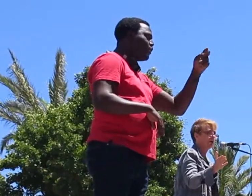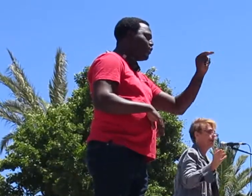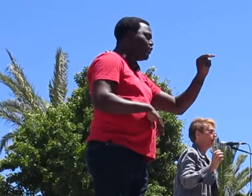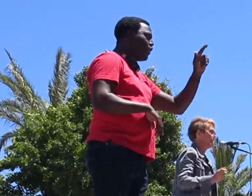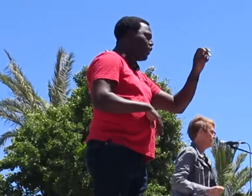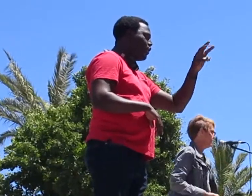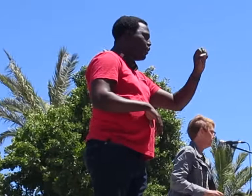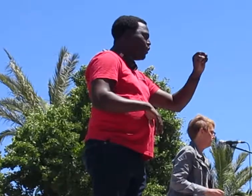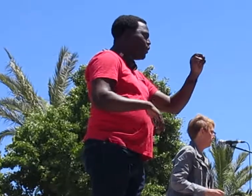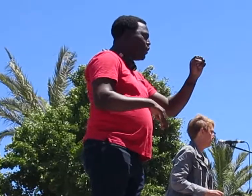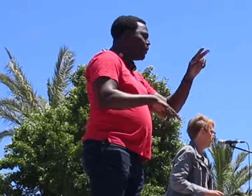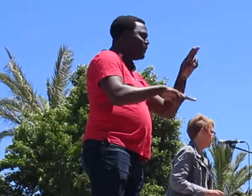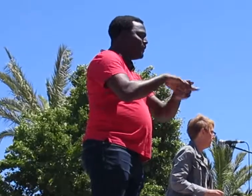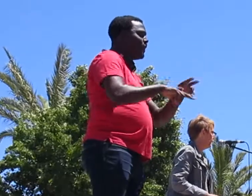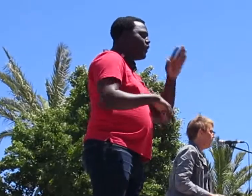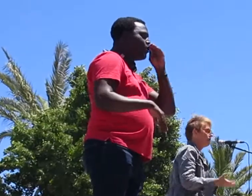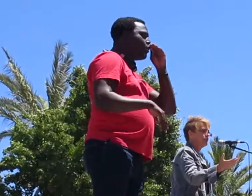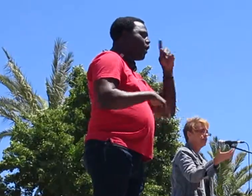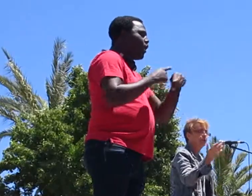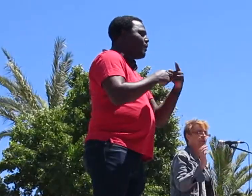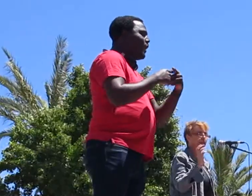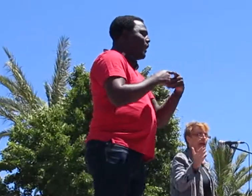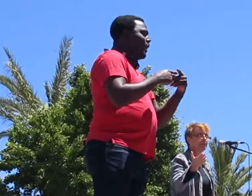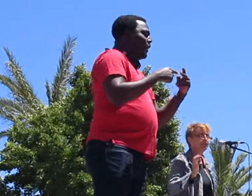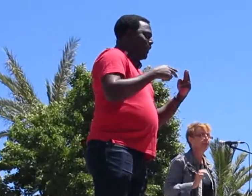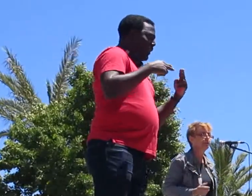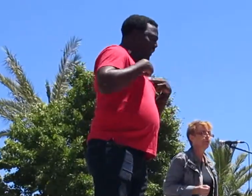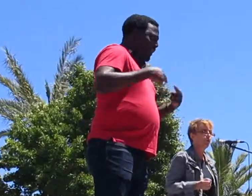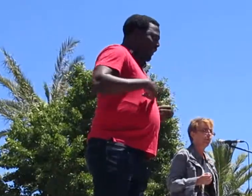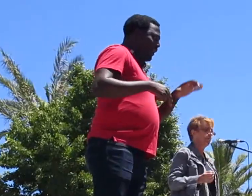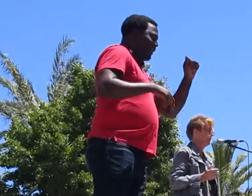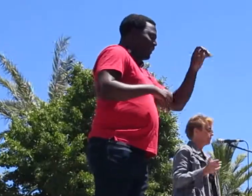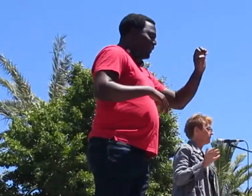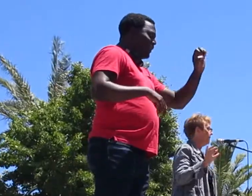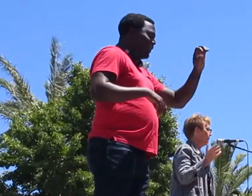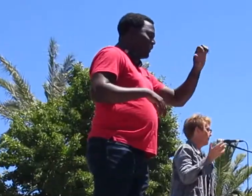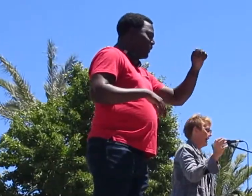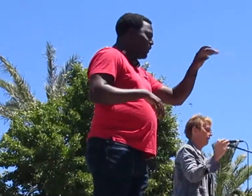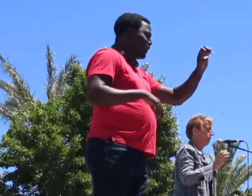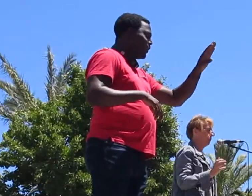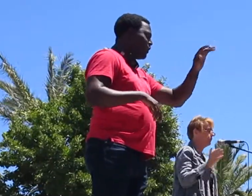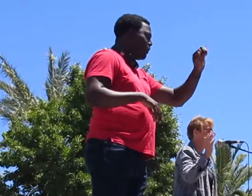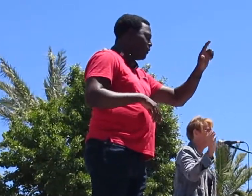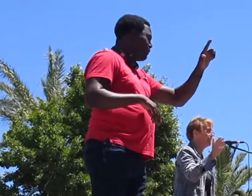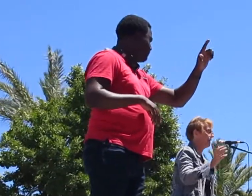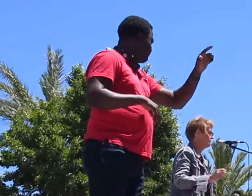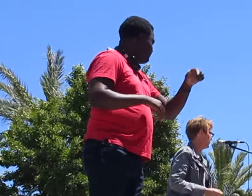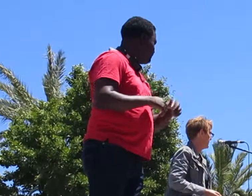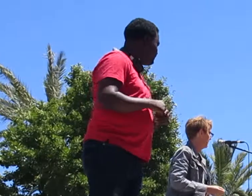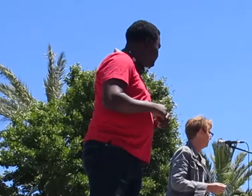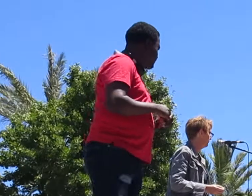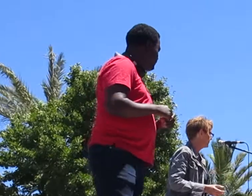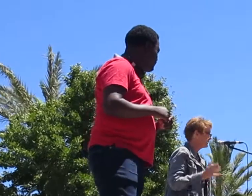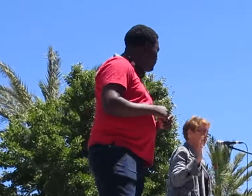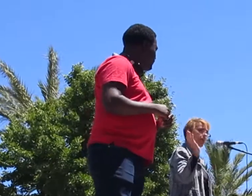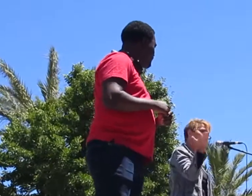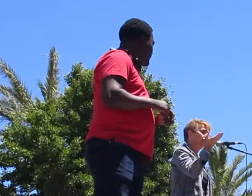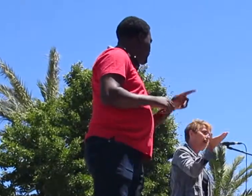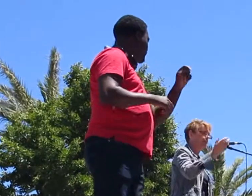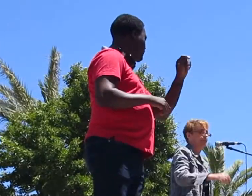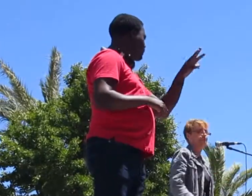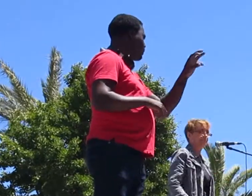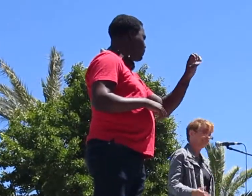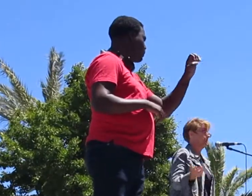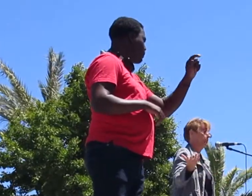were talking about the health care bill. They started to pass Senator Cory Booker's phone back and forth, and they live tweeted,